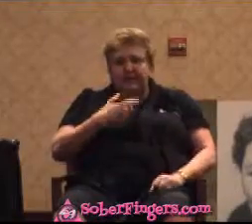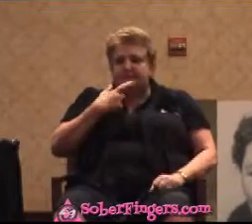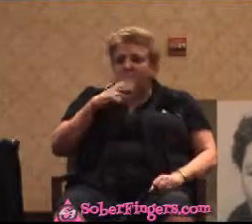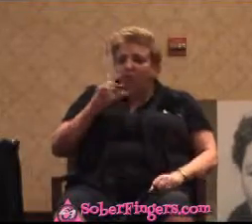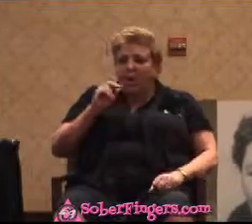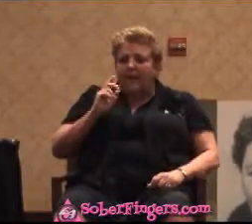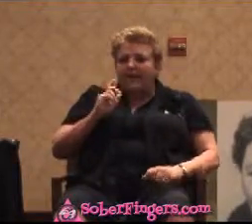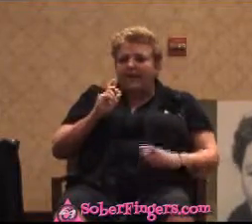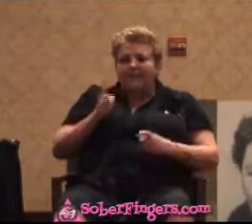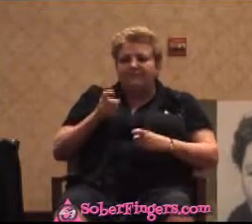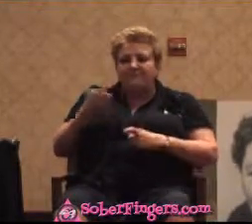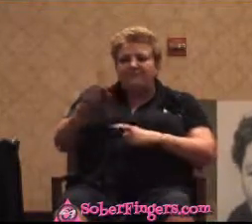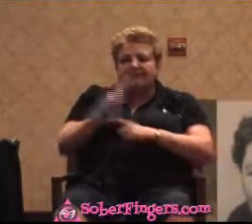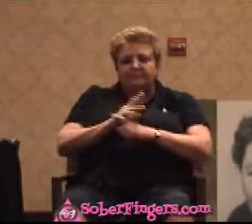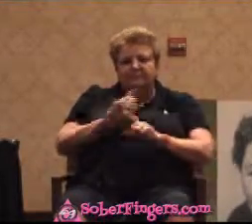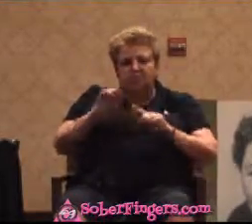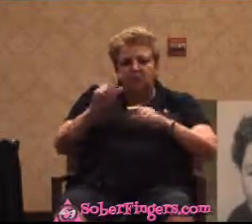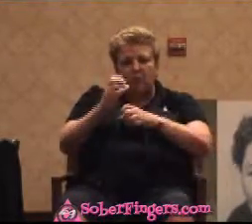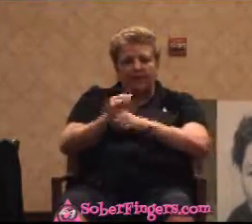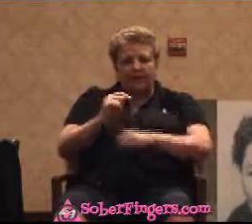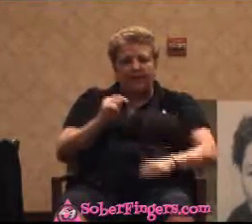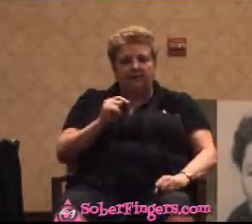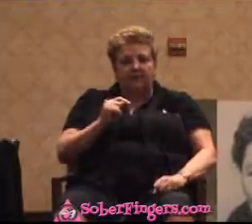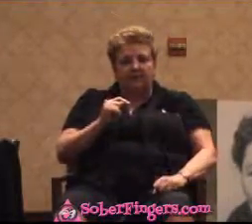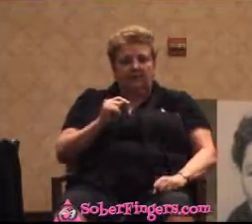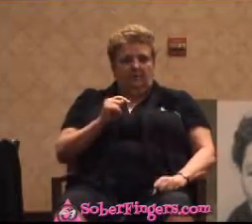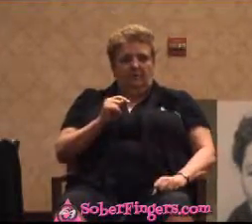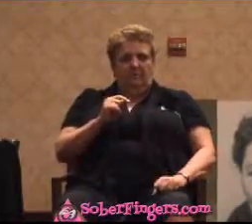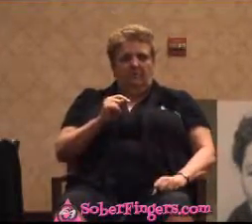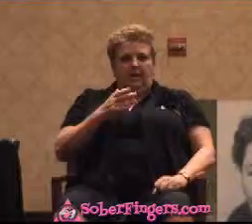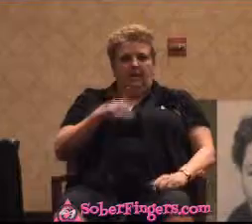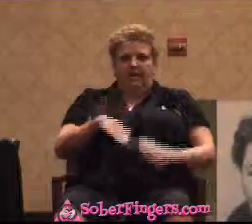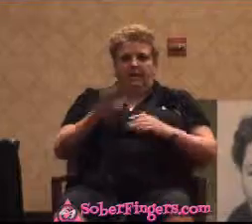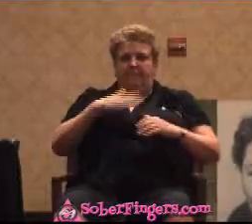it. And I was in my very first apartment watching TV one night.